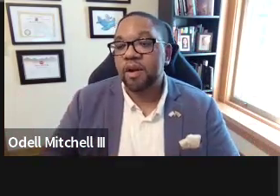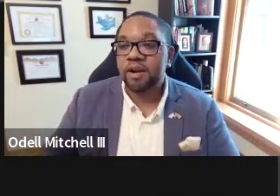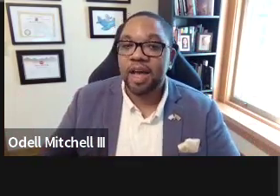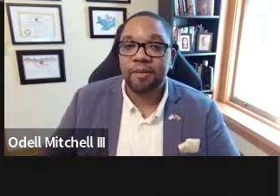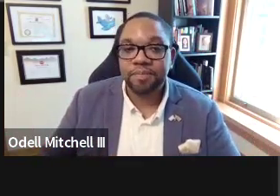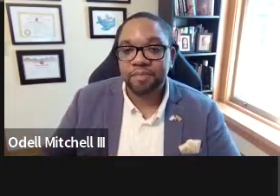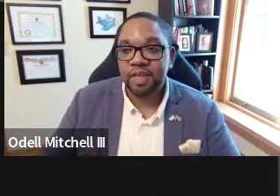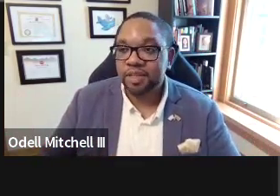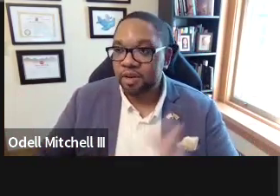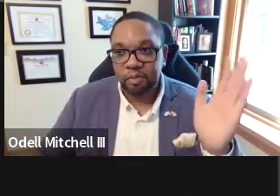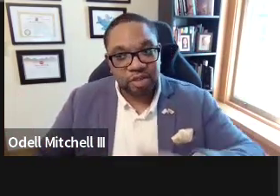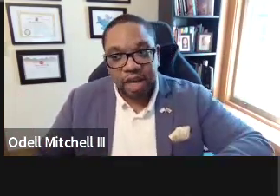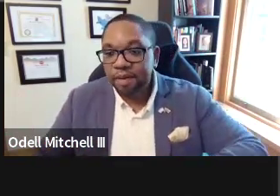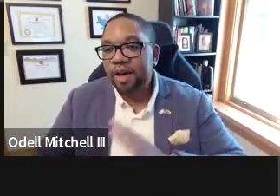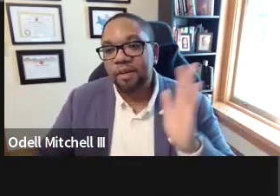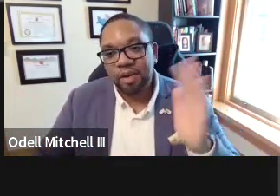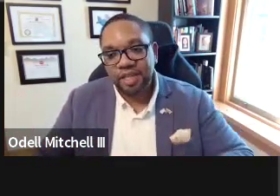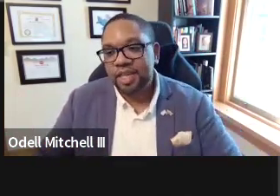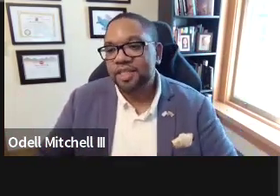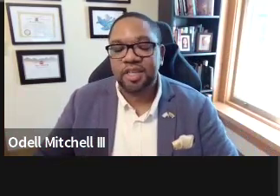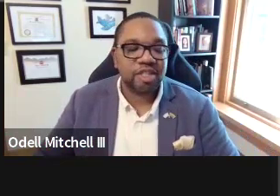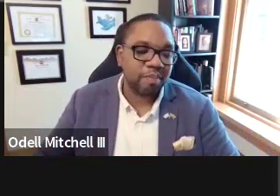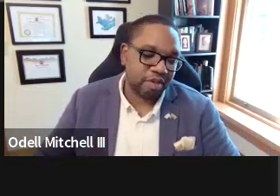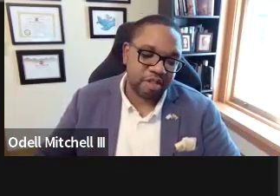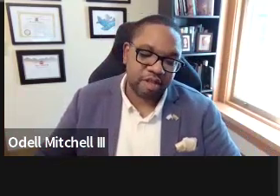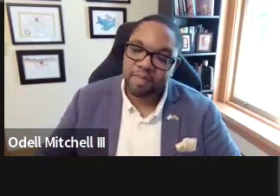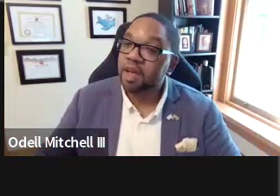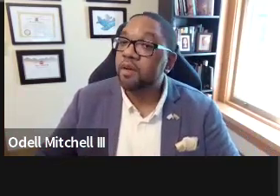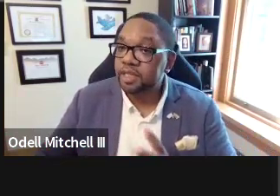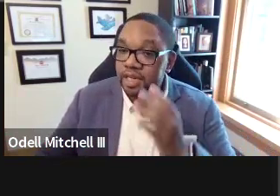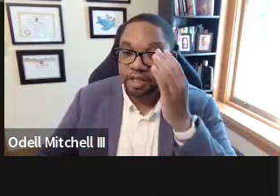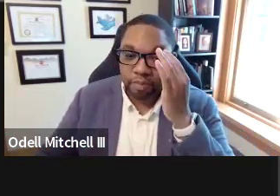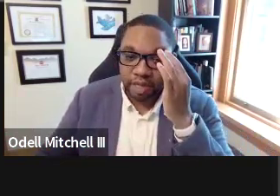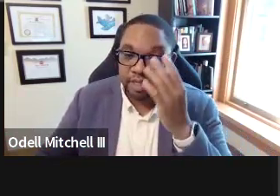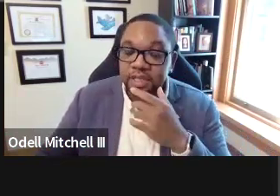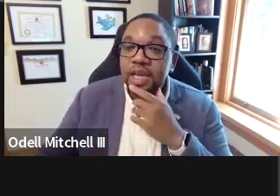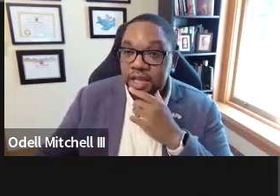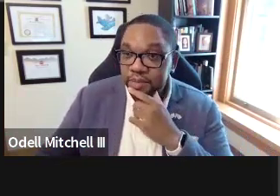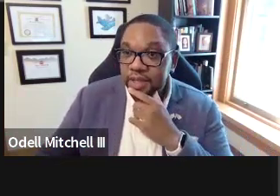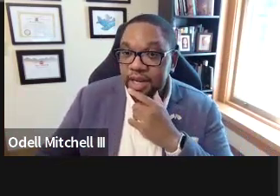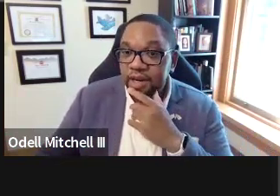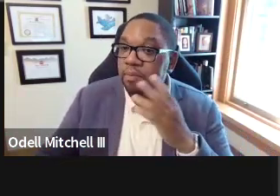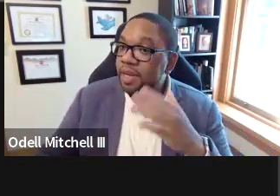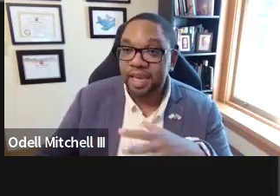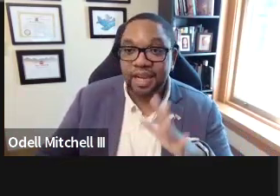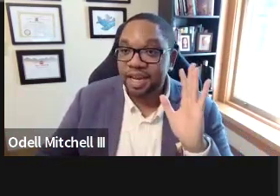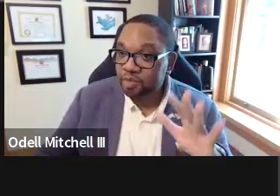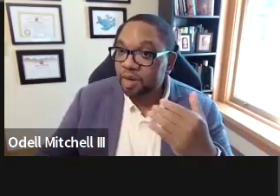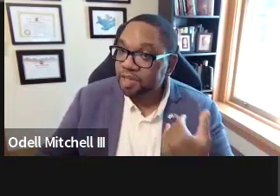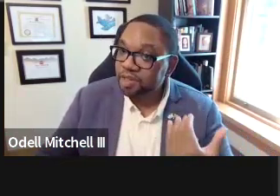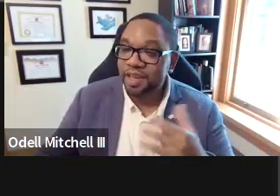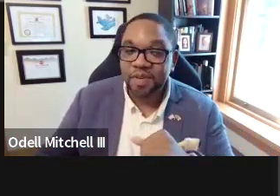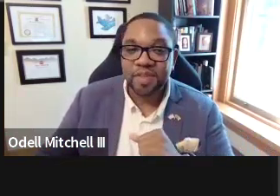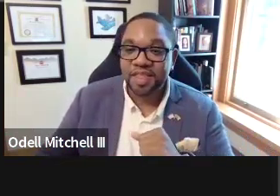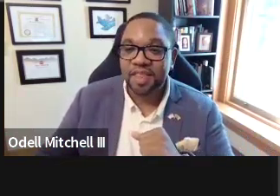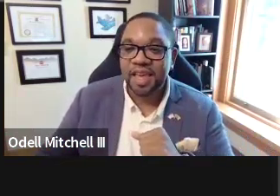because we are here to help. So we'll talk about, we'll get a chance to jump into some question and answer pieces a little bit later. But again, I just want